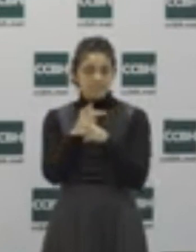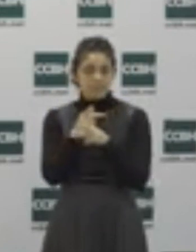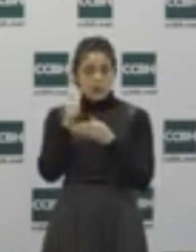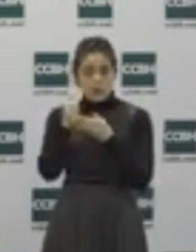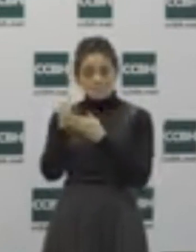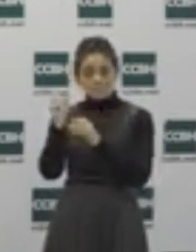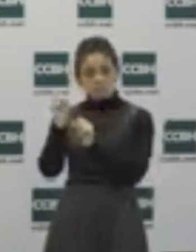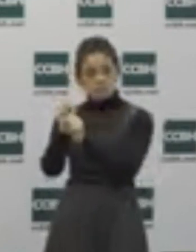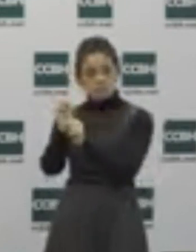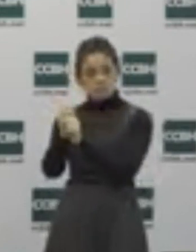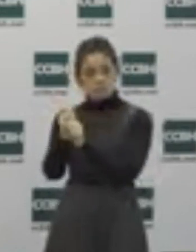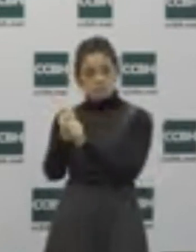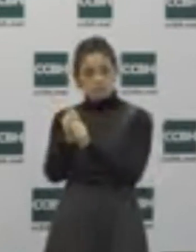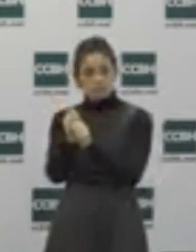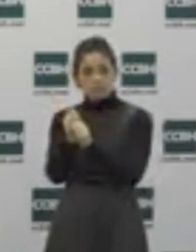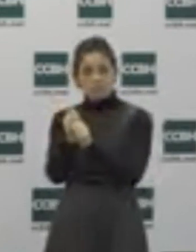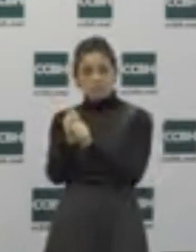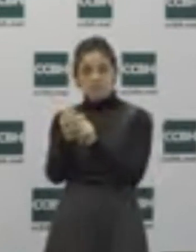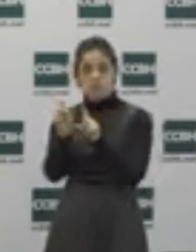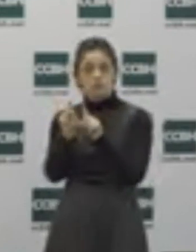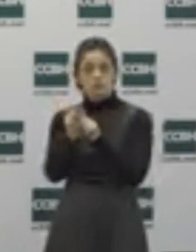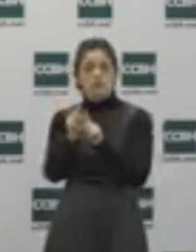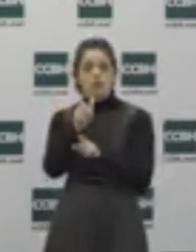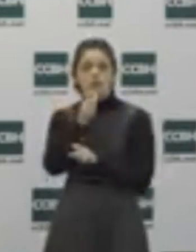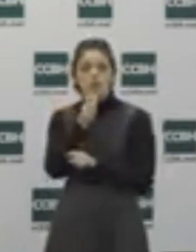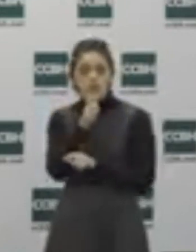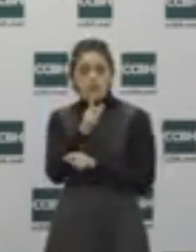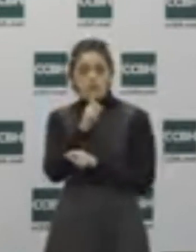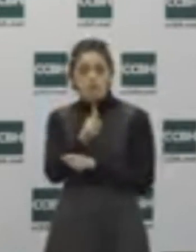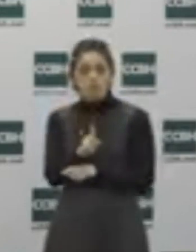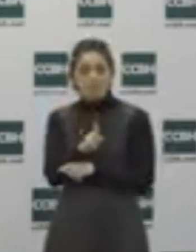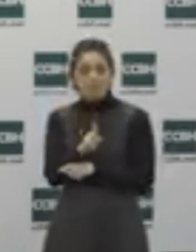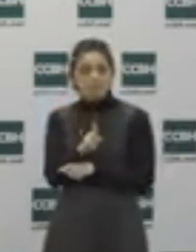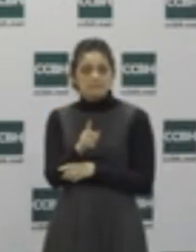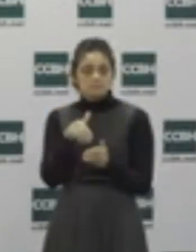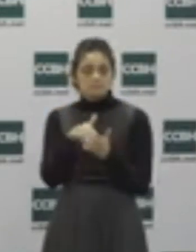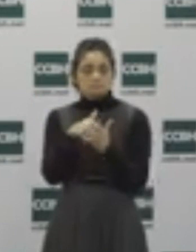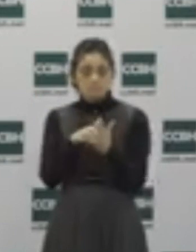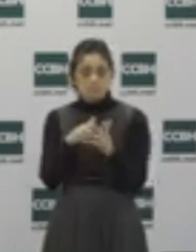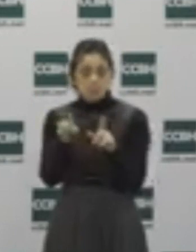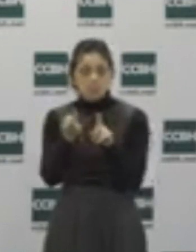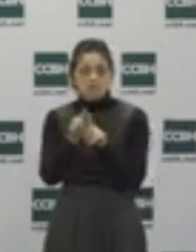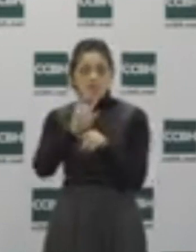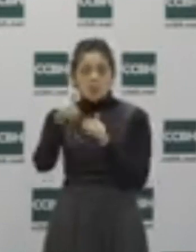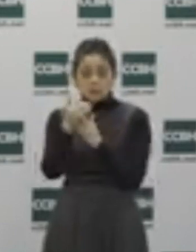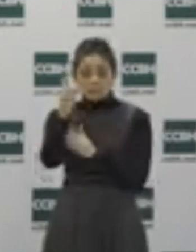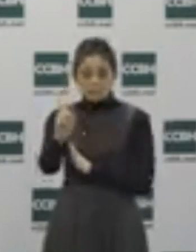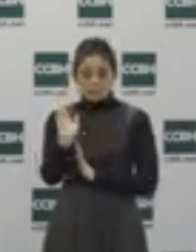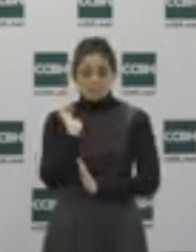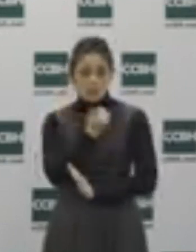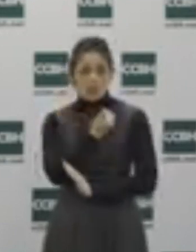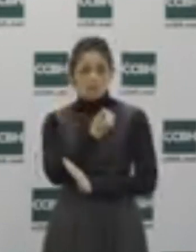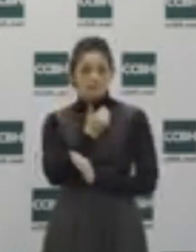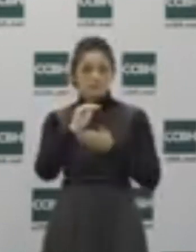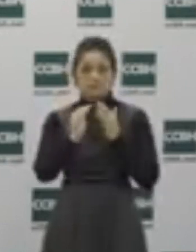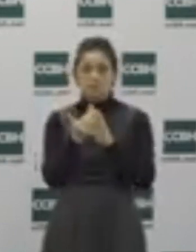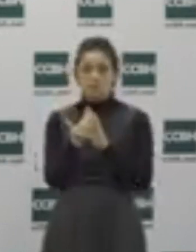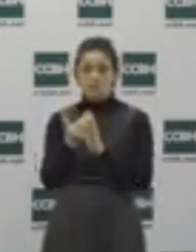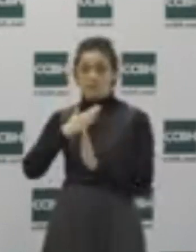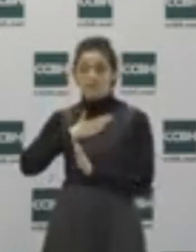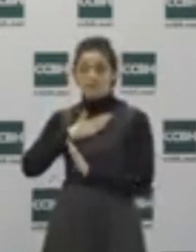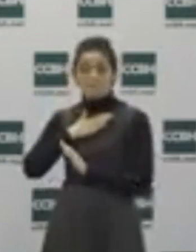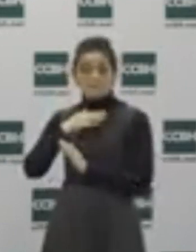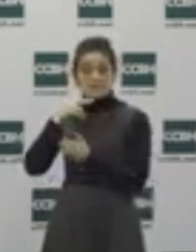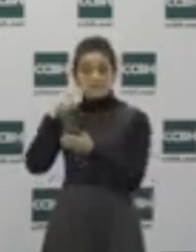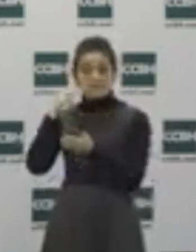to try and protect those who are most vulnerable and to respond to the healthcare needs in our community. My sister is an